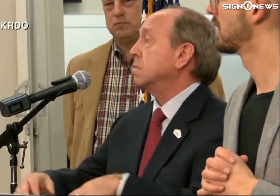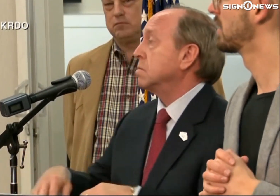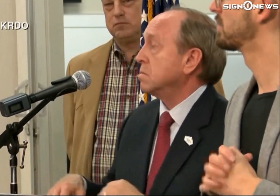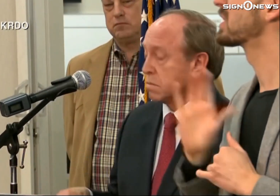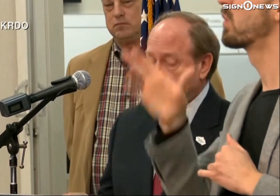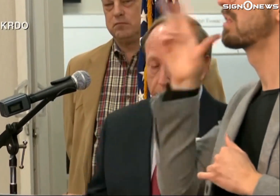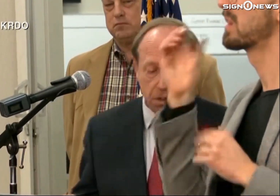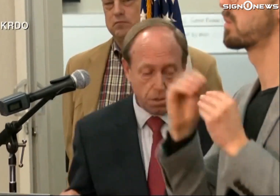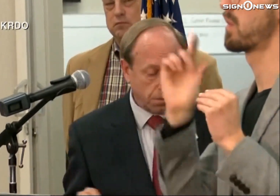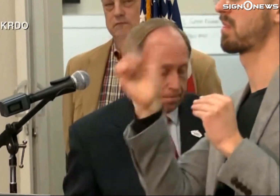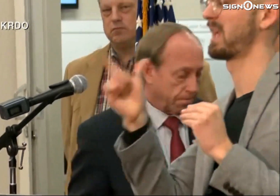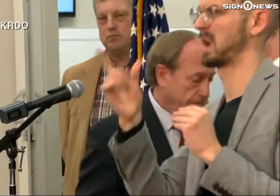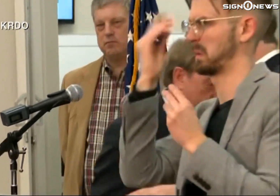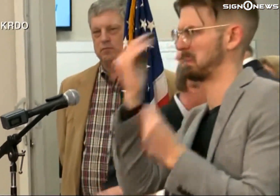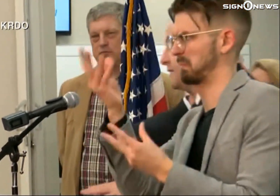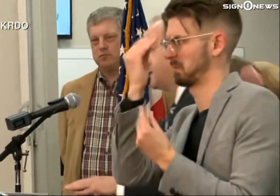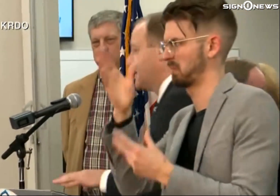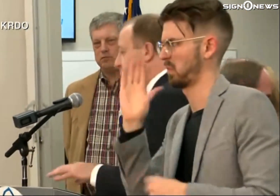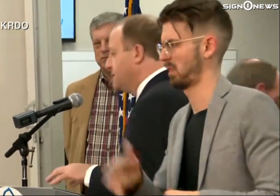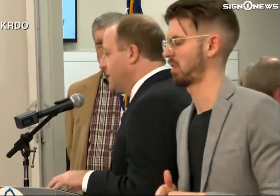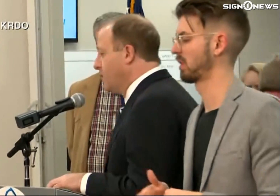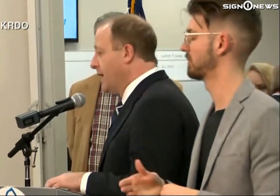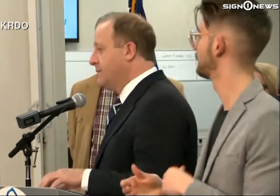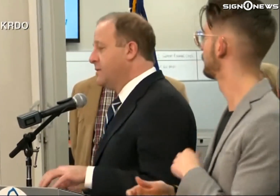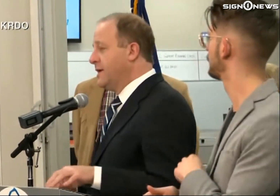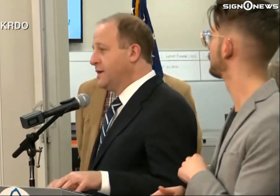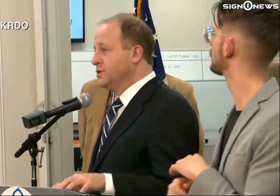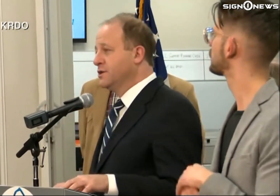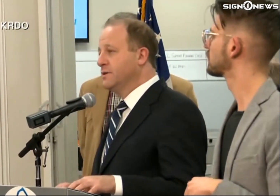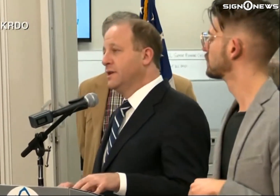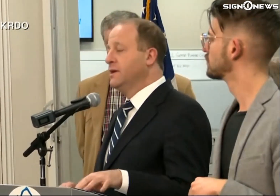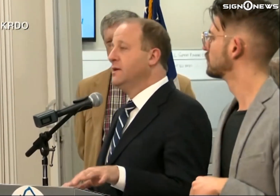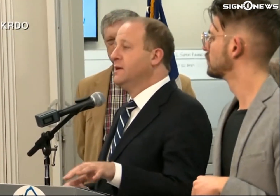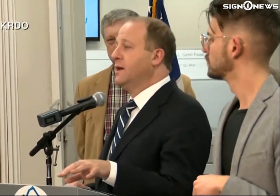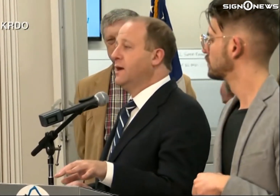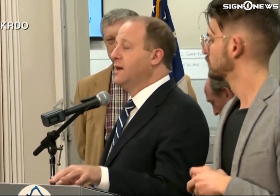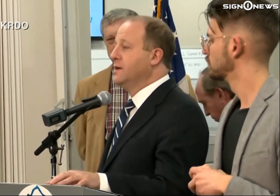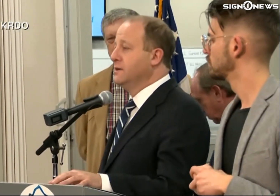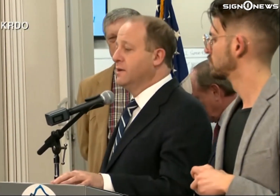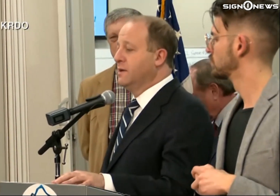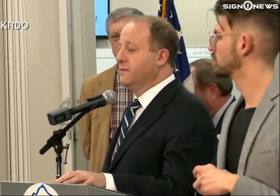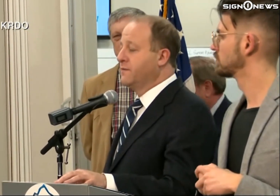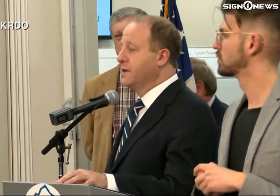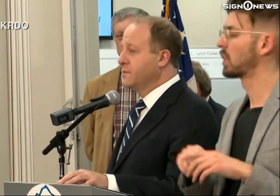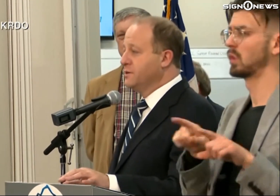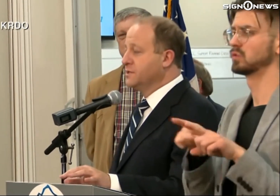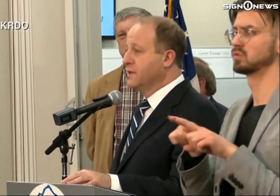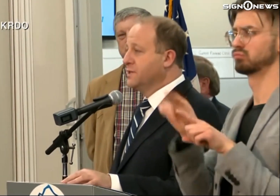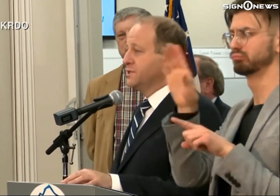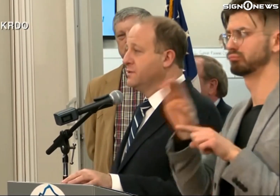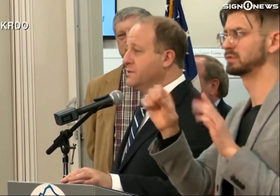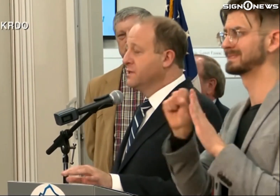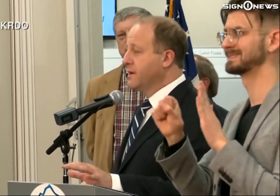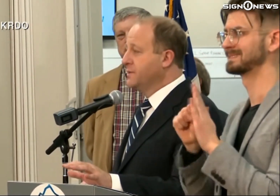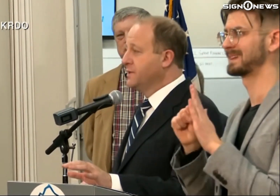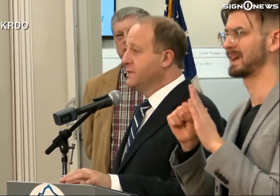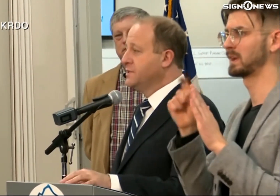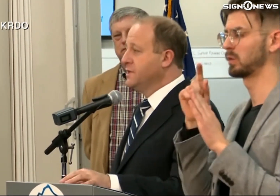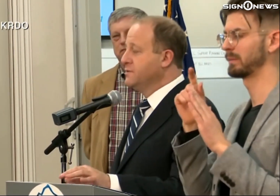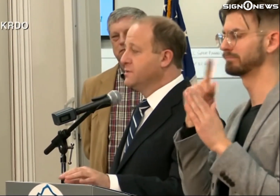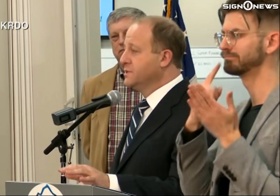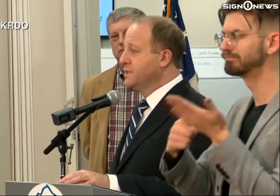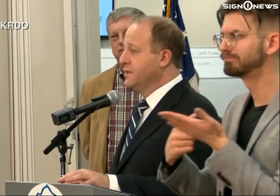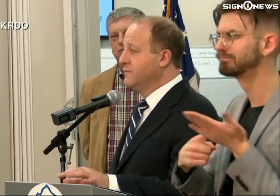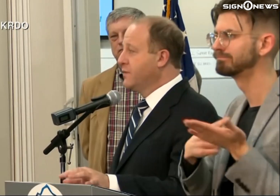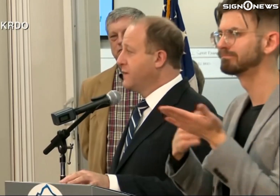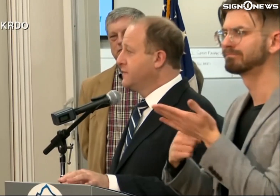on. And there has been a lot of discussion statewide about making sure the free and reduced lunch students are able to